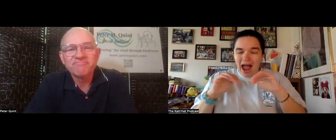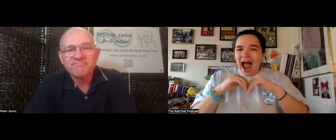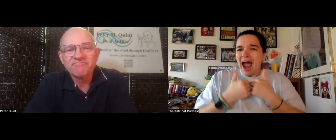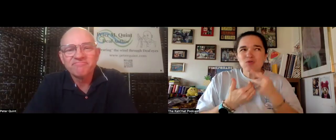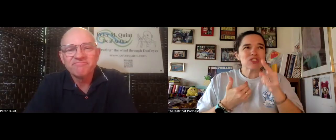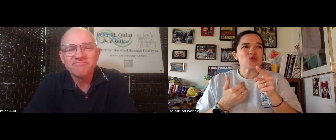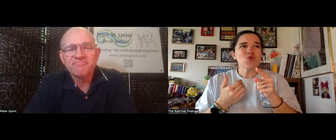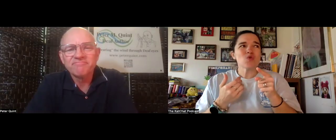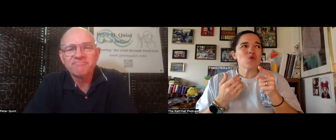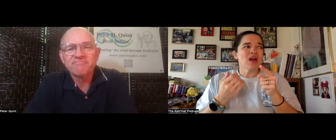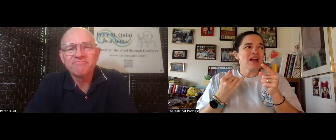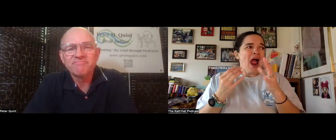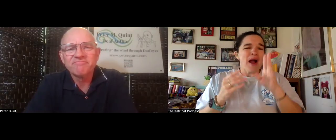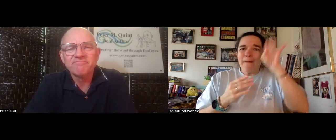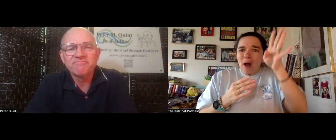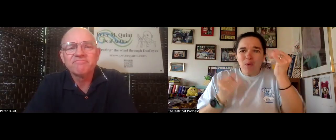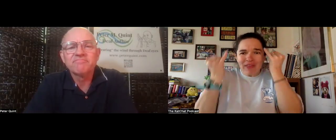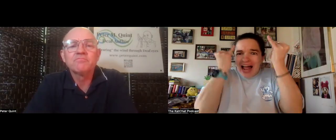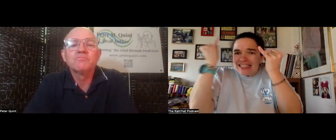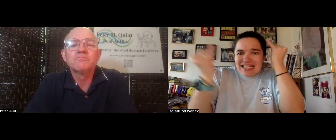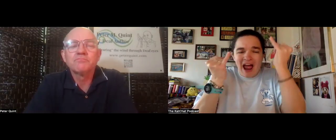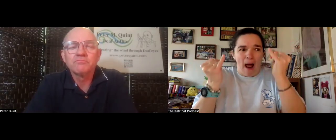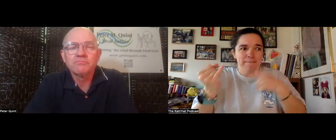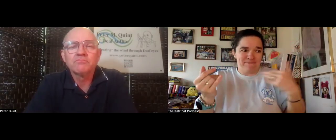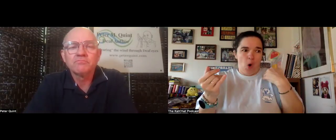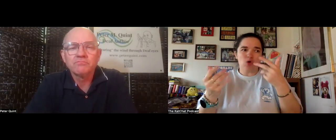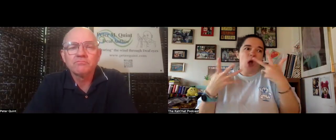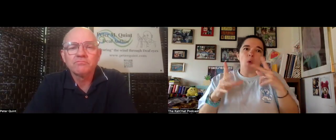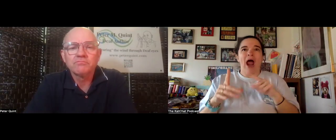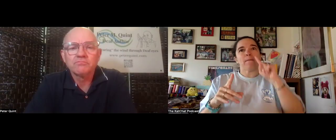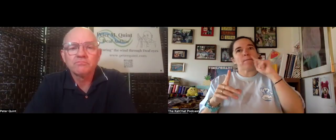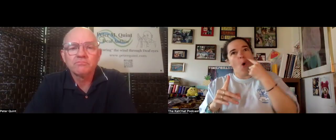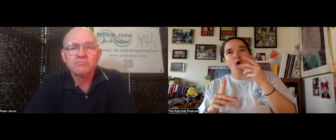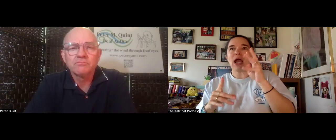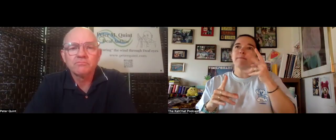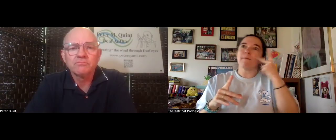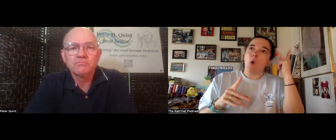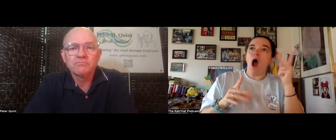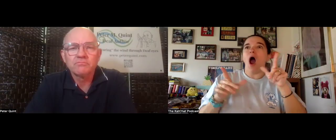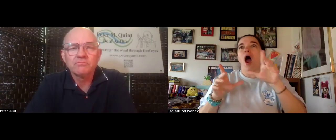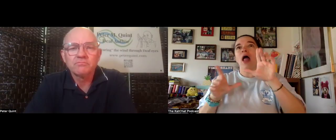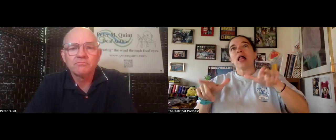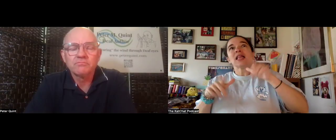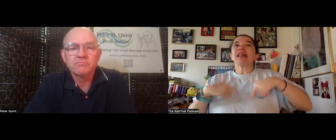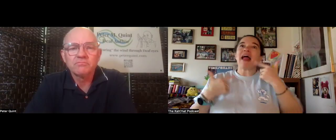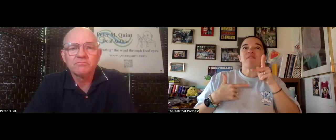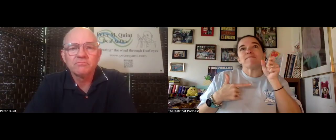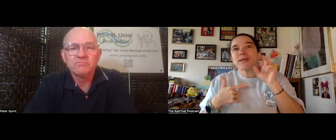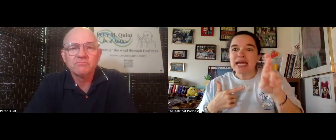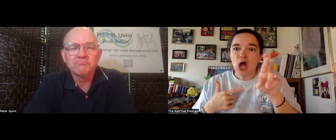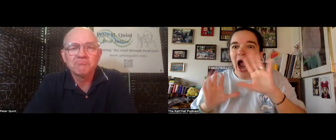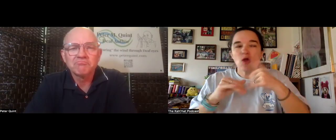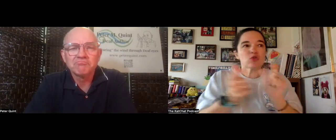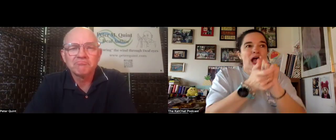So how did you come up with an idea before you don't want a boring memoir life